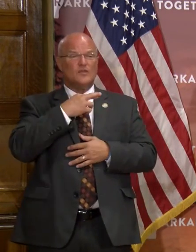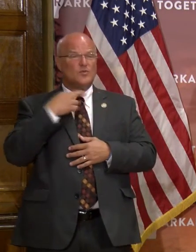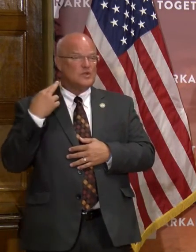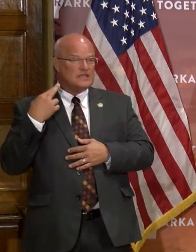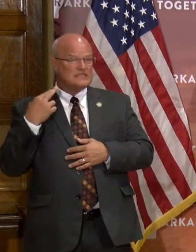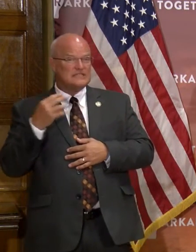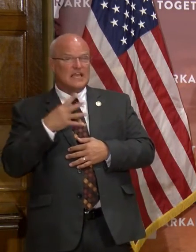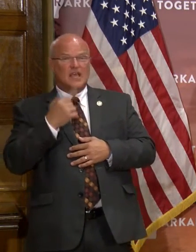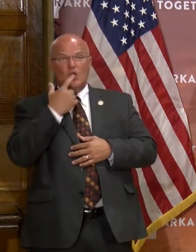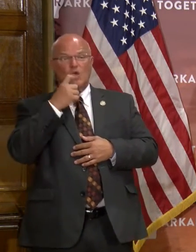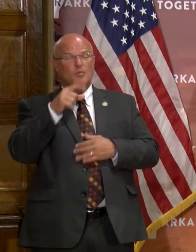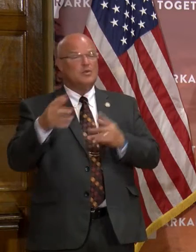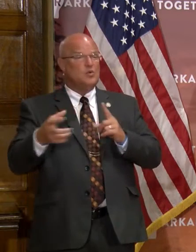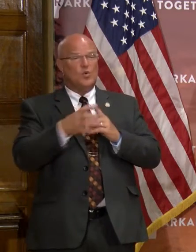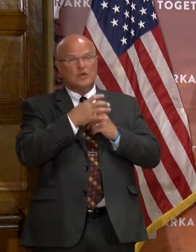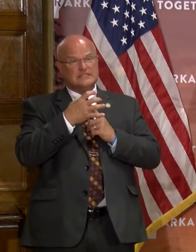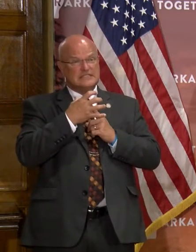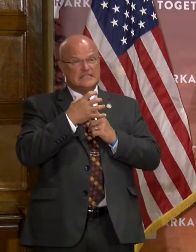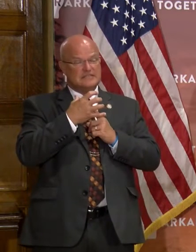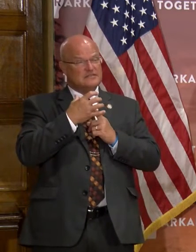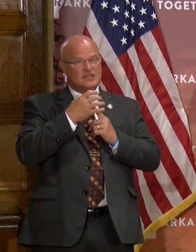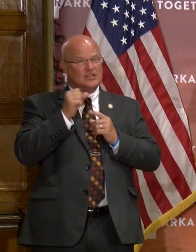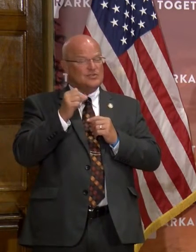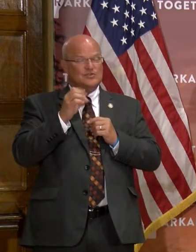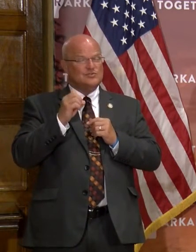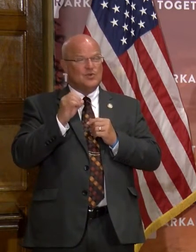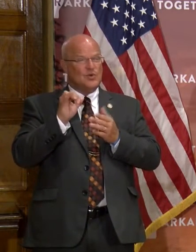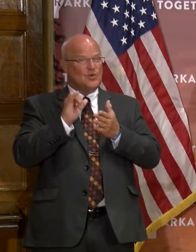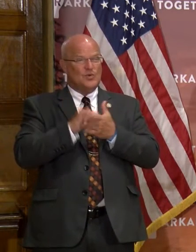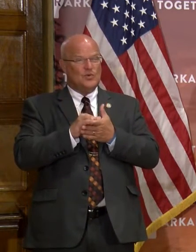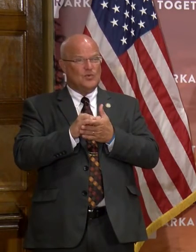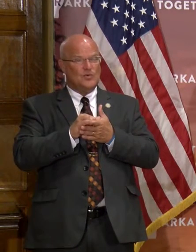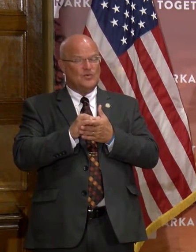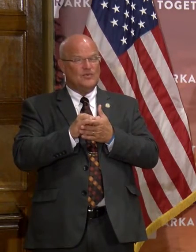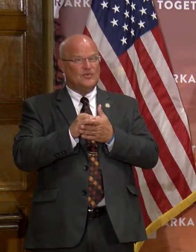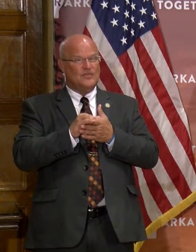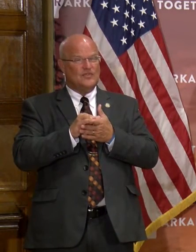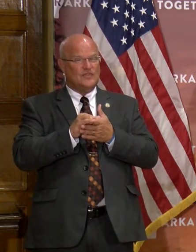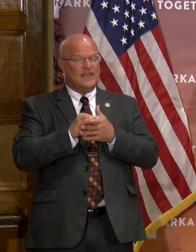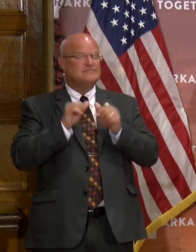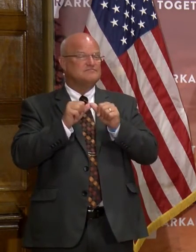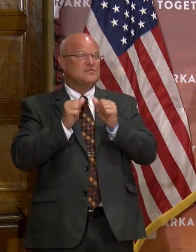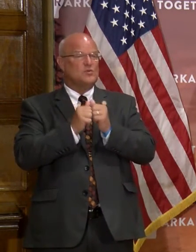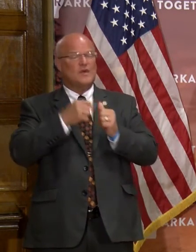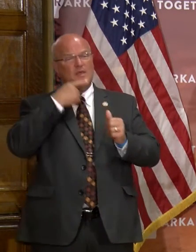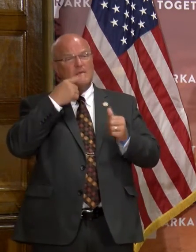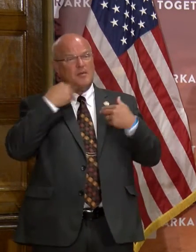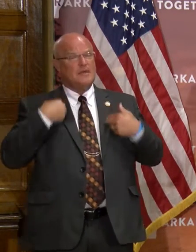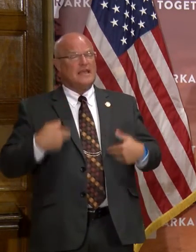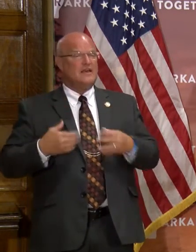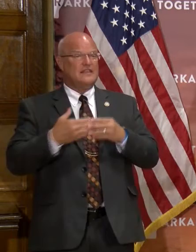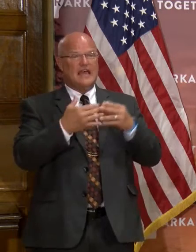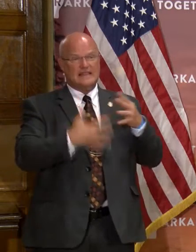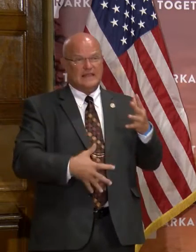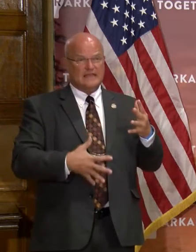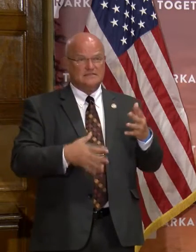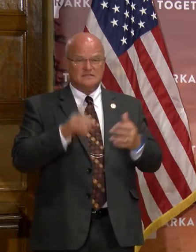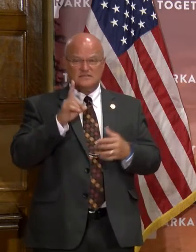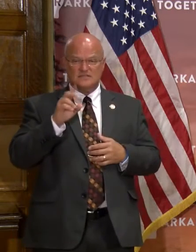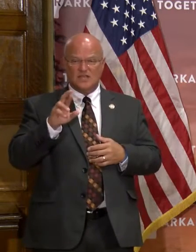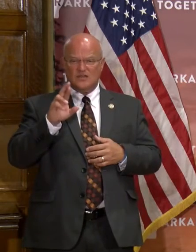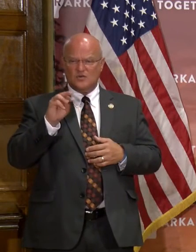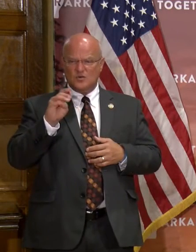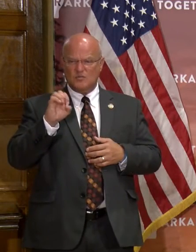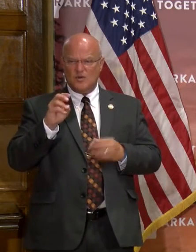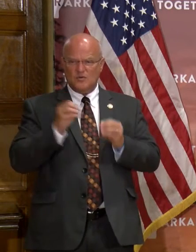are and who should be quarantined. So that's what is consistent with our public health guidelines. Dr. Romero, do you